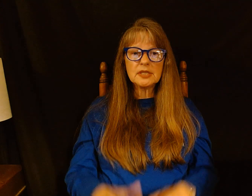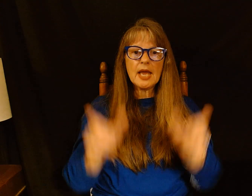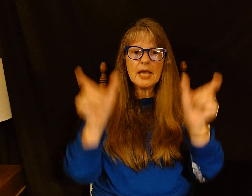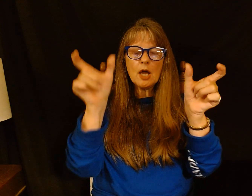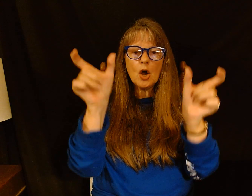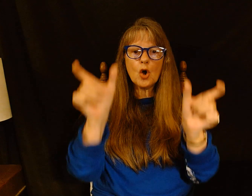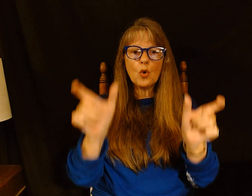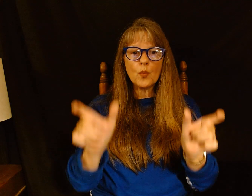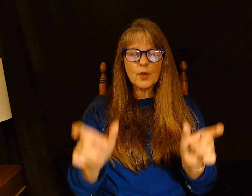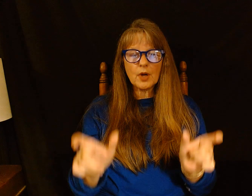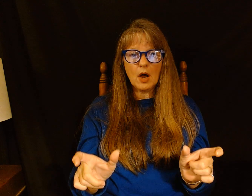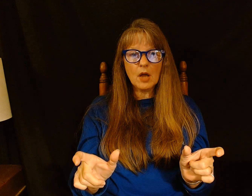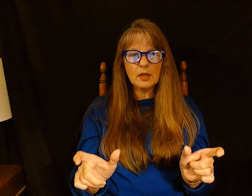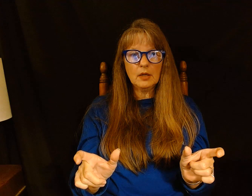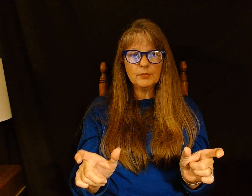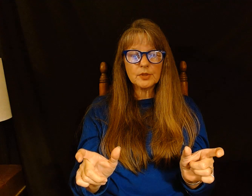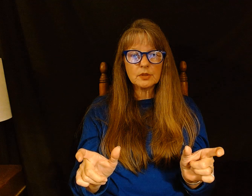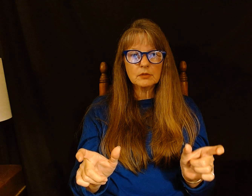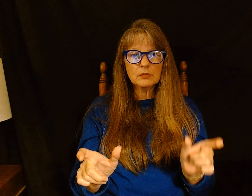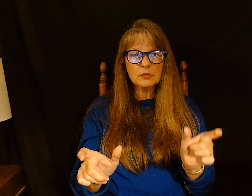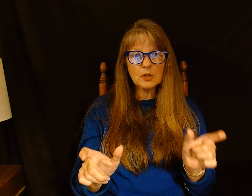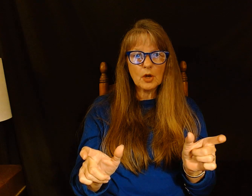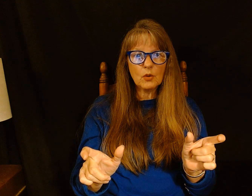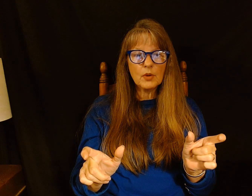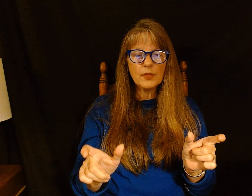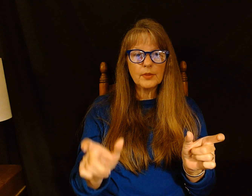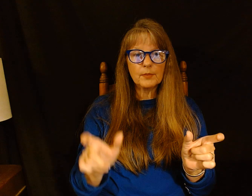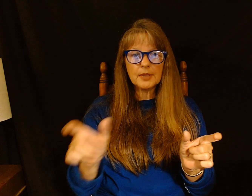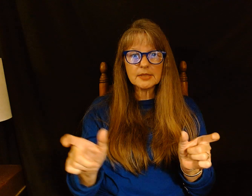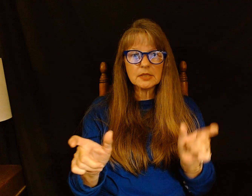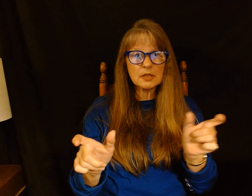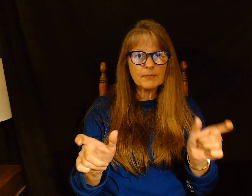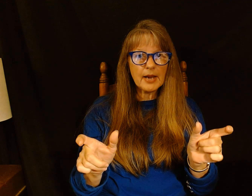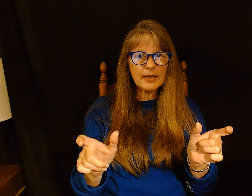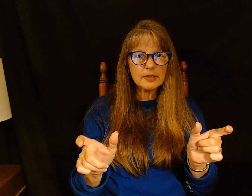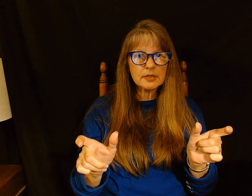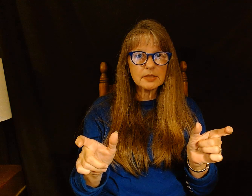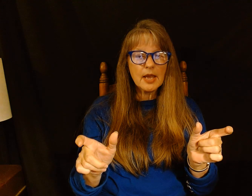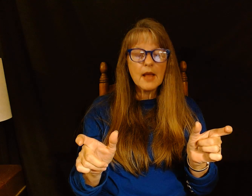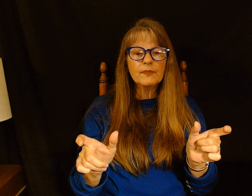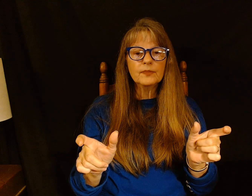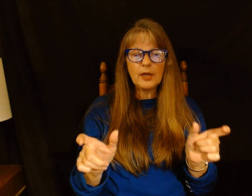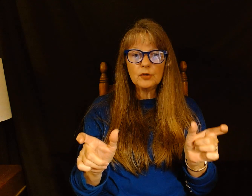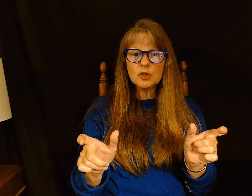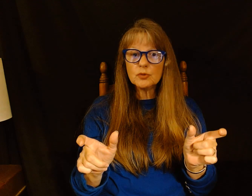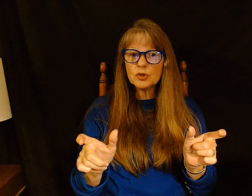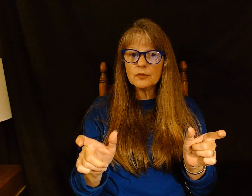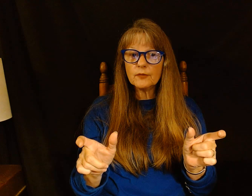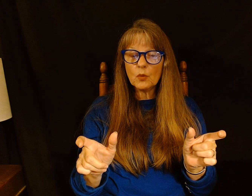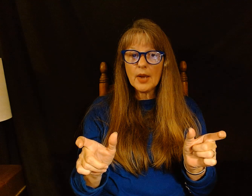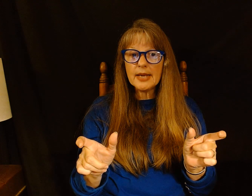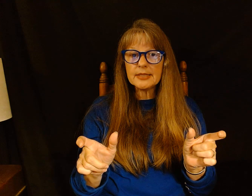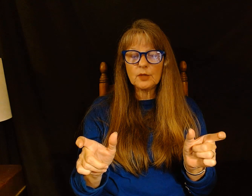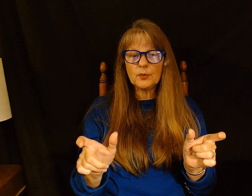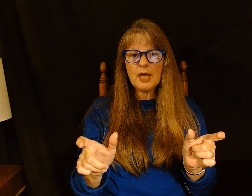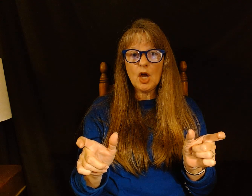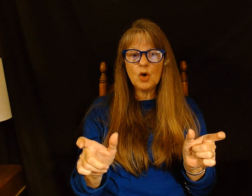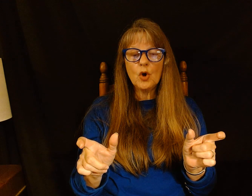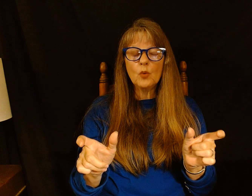say, oh, the columns, the pluses and the minus. Now you could do it 2 different ways. Here we go. We could